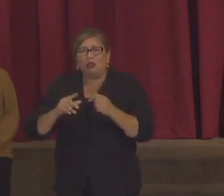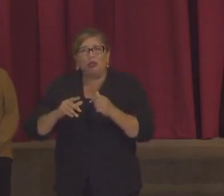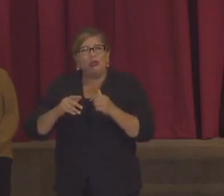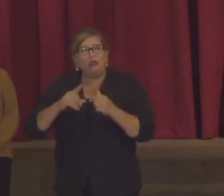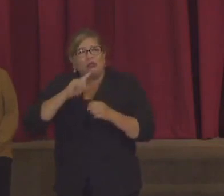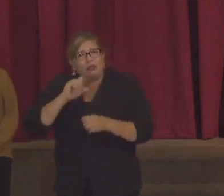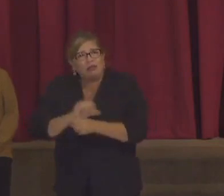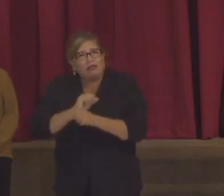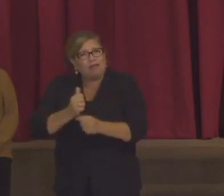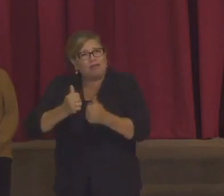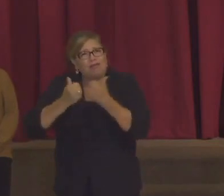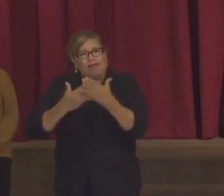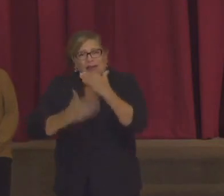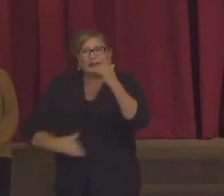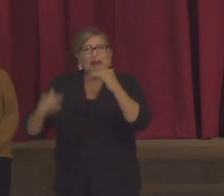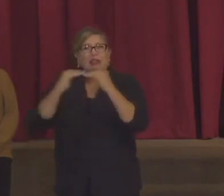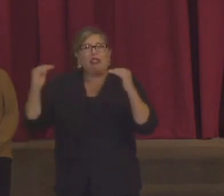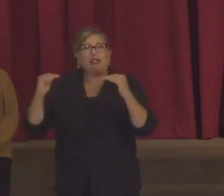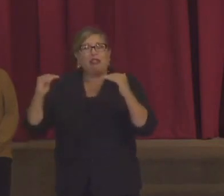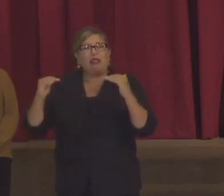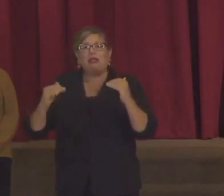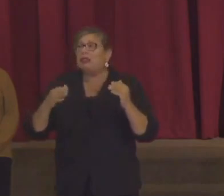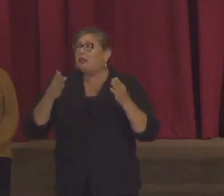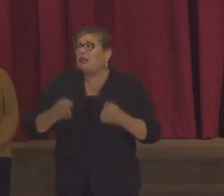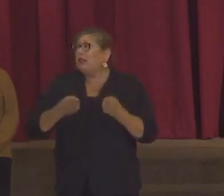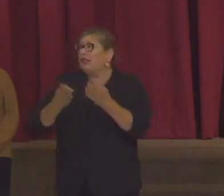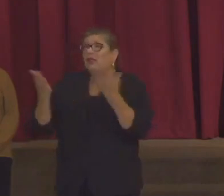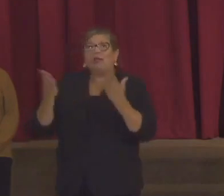People have lost patience because they haven't seen progress.